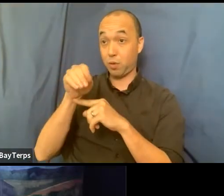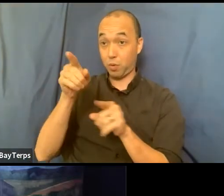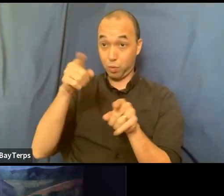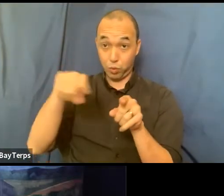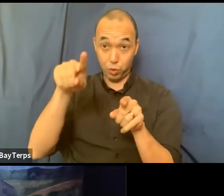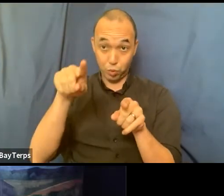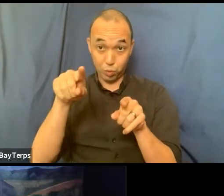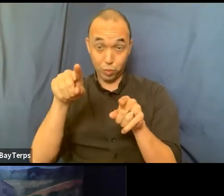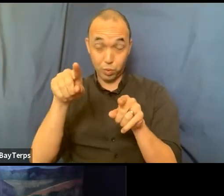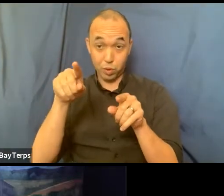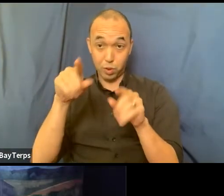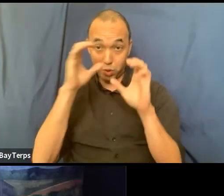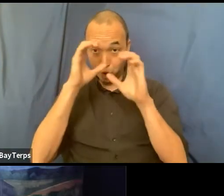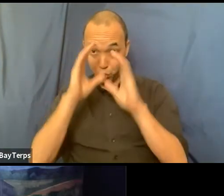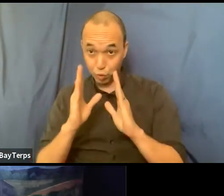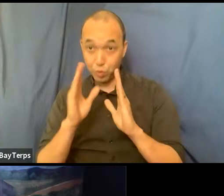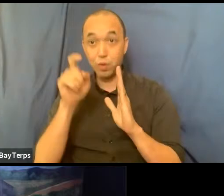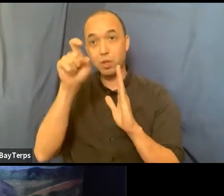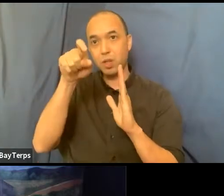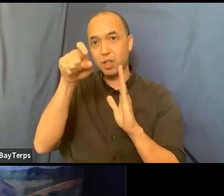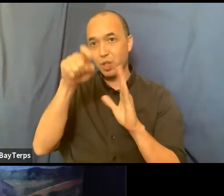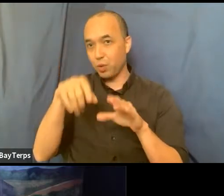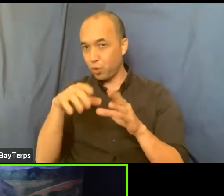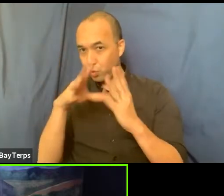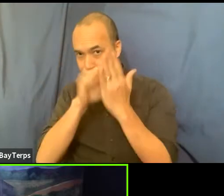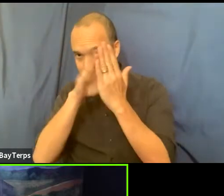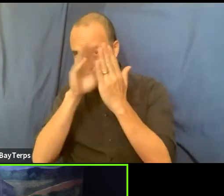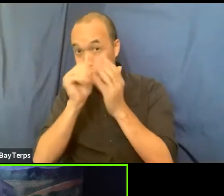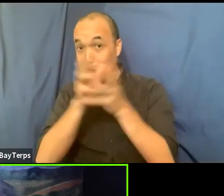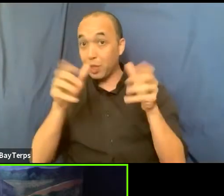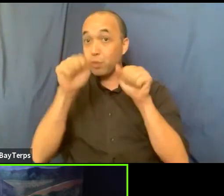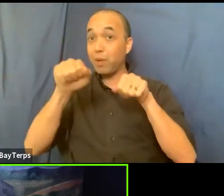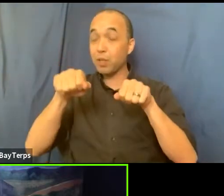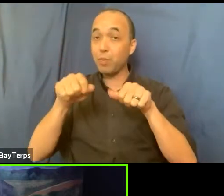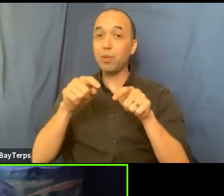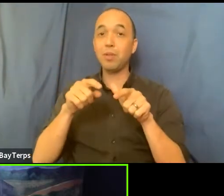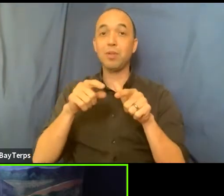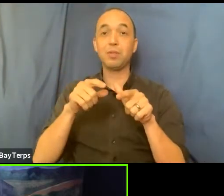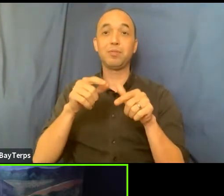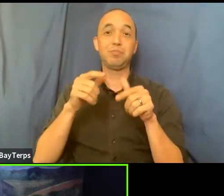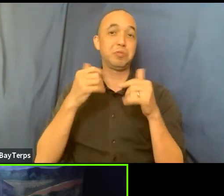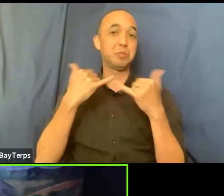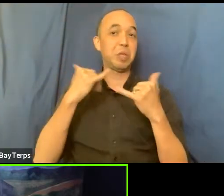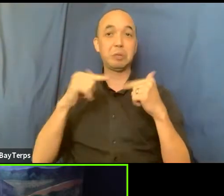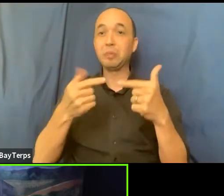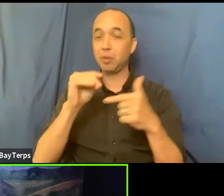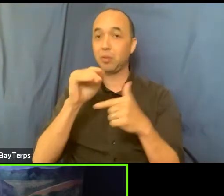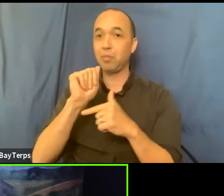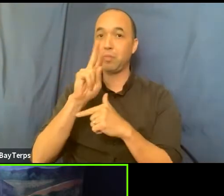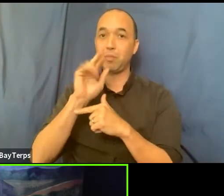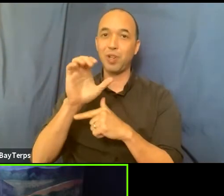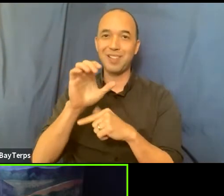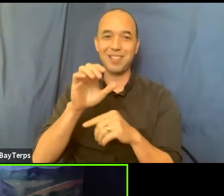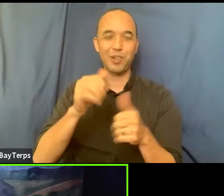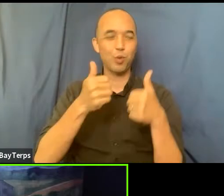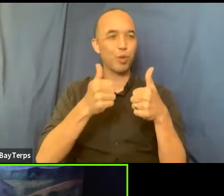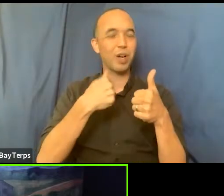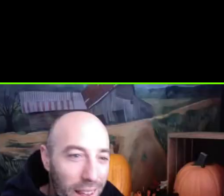from Marc. Marc, take it away. Right on. Here we go. I'm going to share my screen with everybody